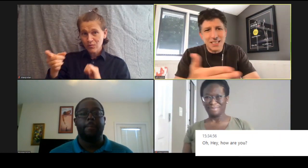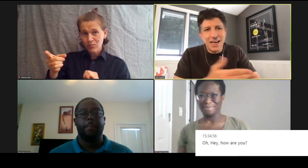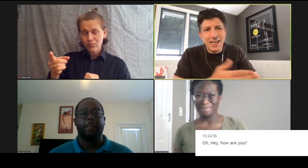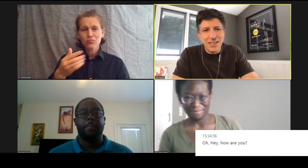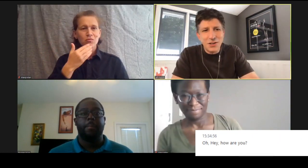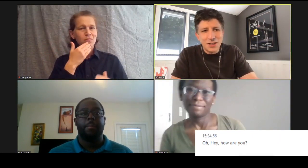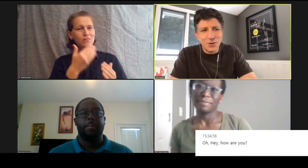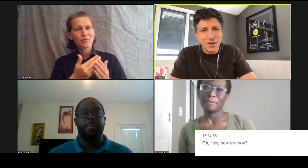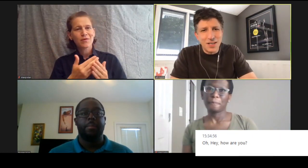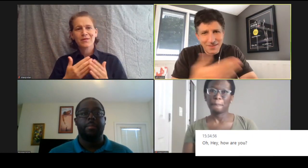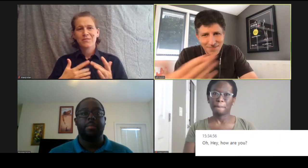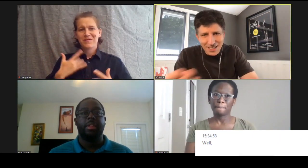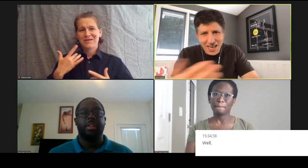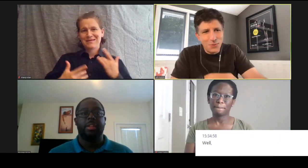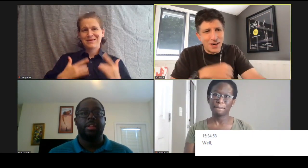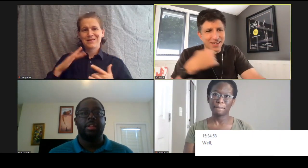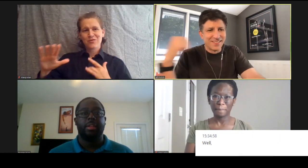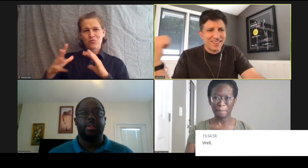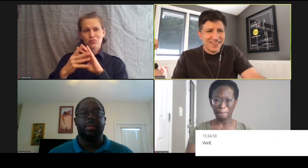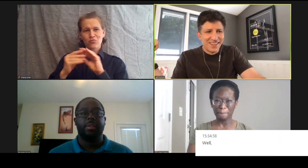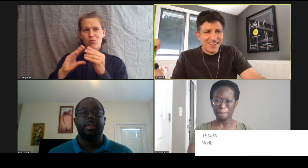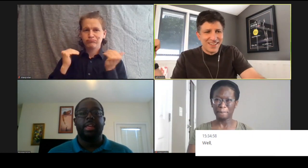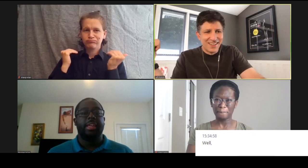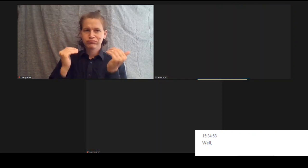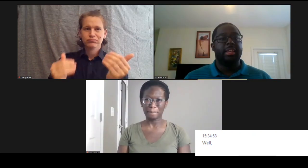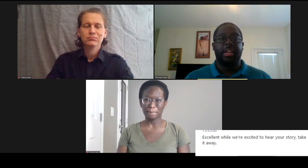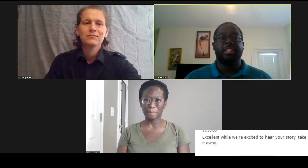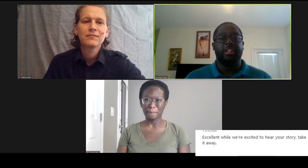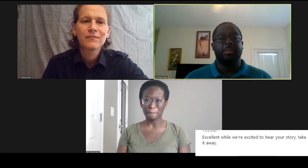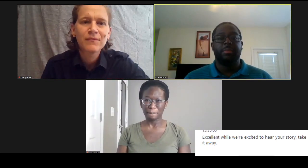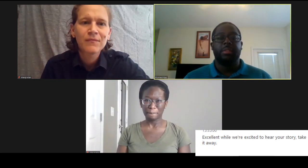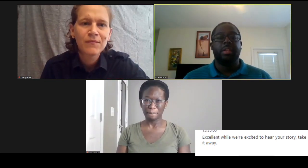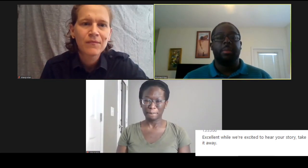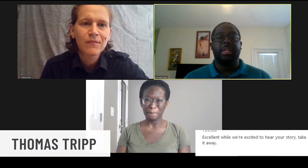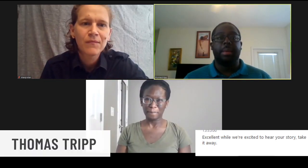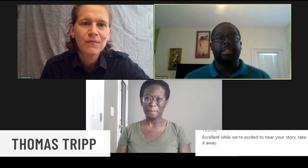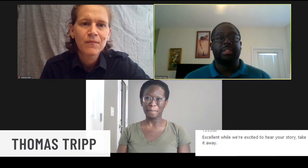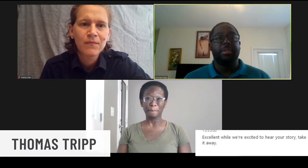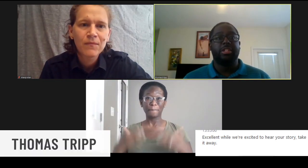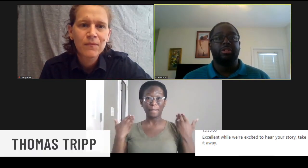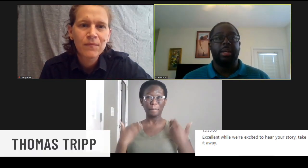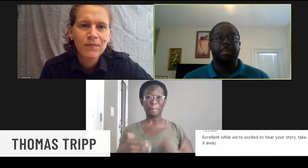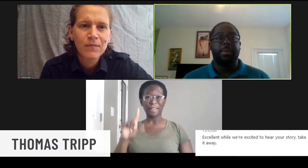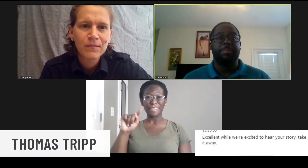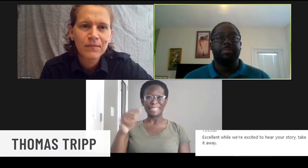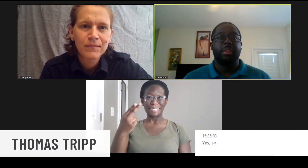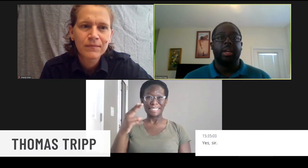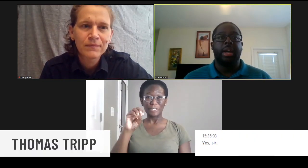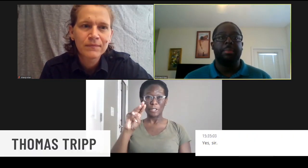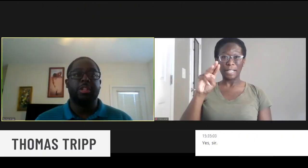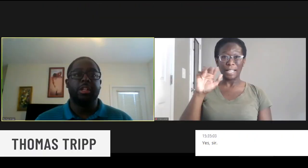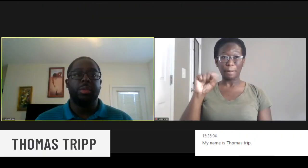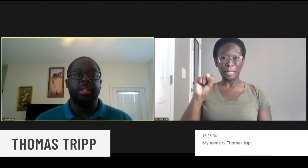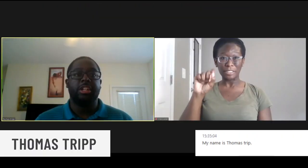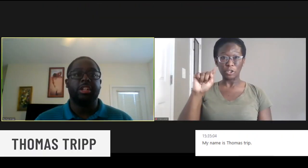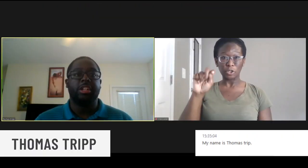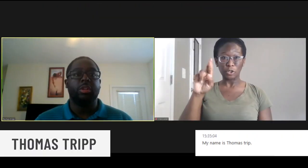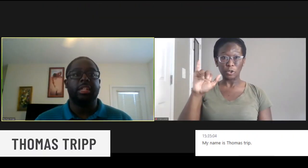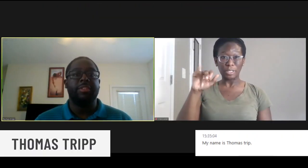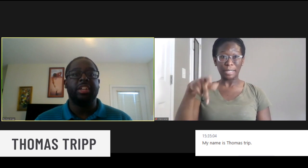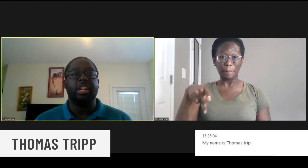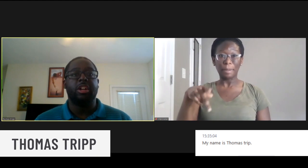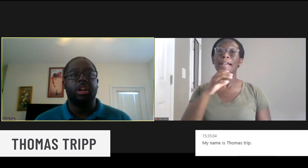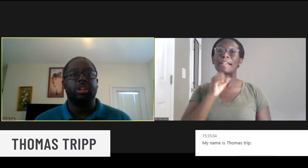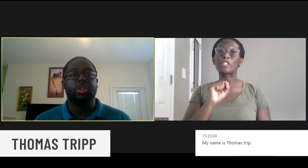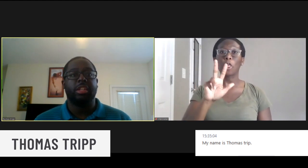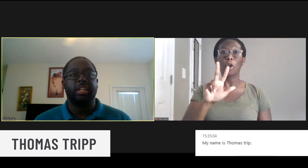we're excited to hear your story. Take it away. Yes, sir. My name is Thomas Tripp. I'm 31 years old,